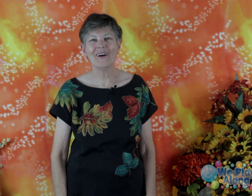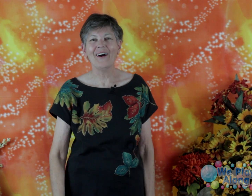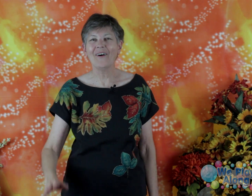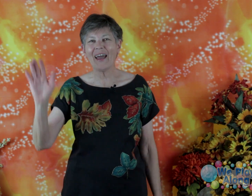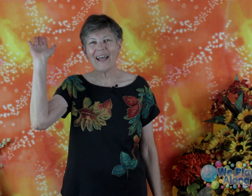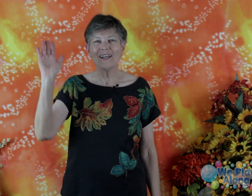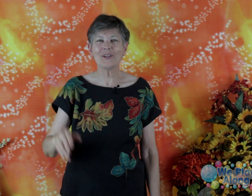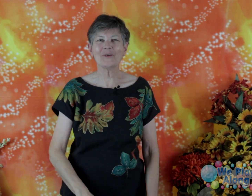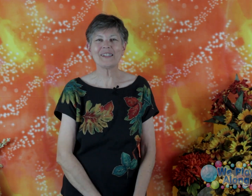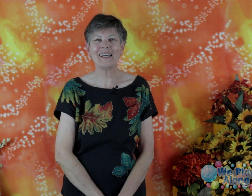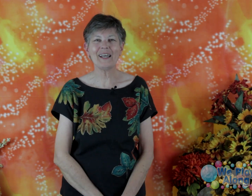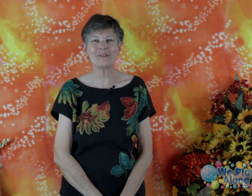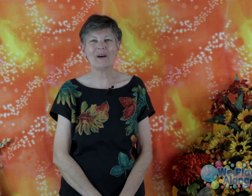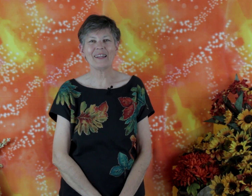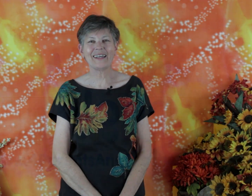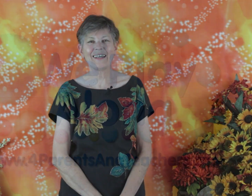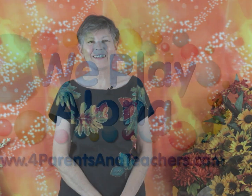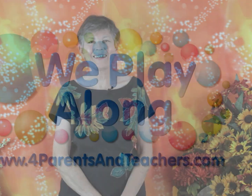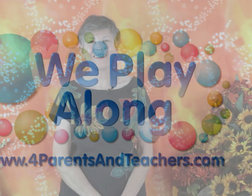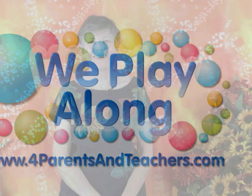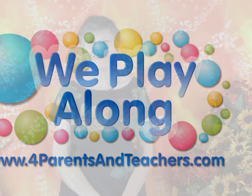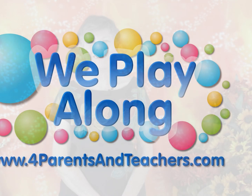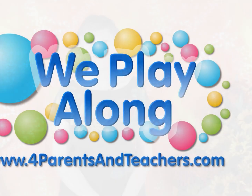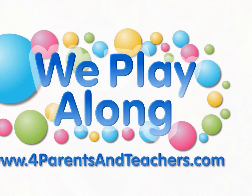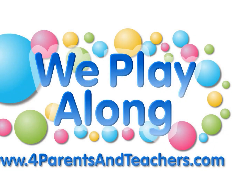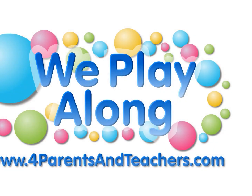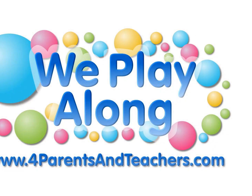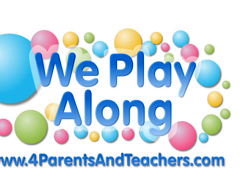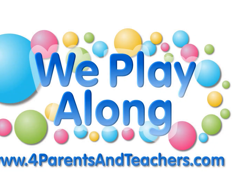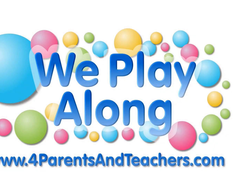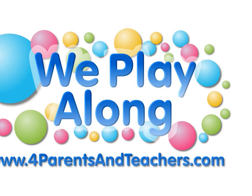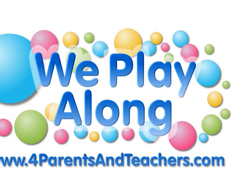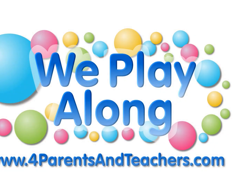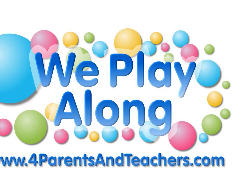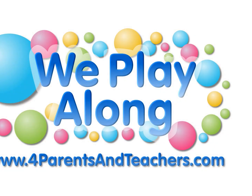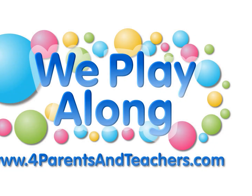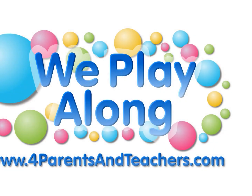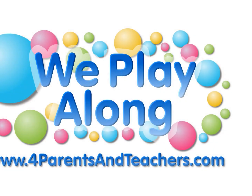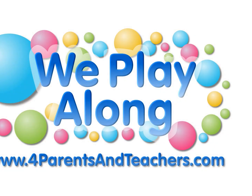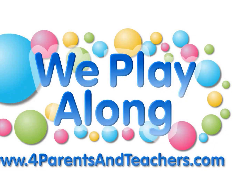Okay? So we'll see you next month. Play, play, play along. Come on and play along.